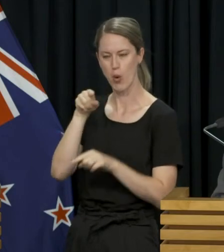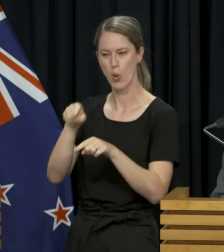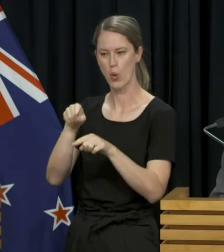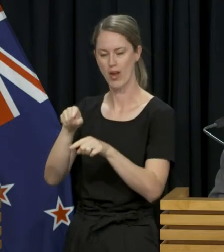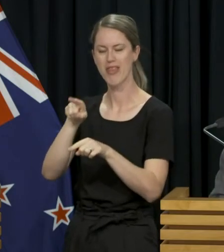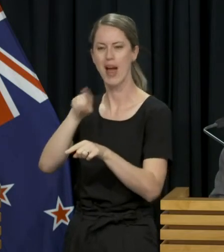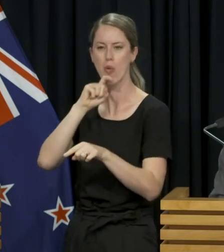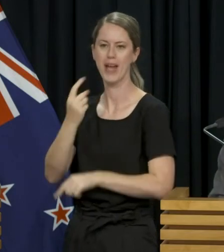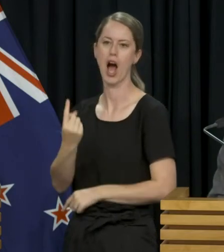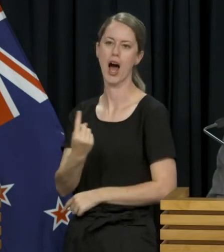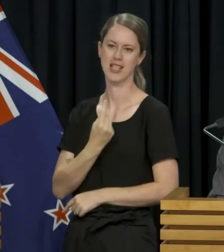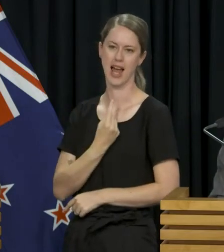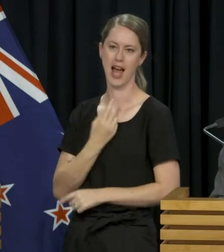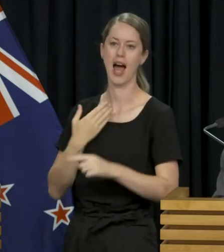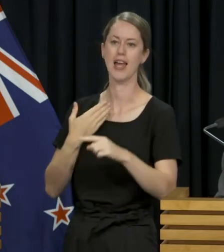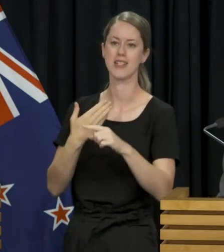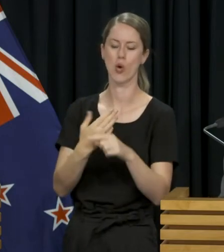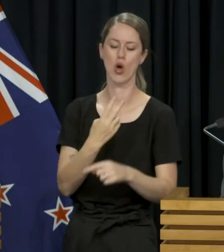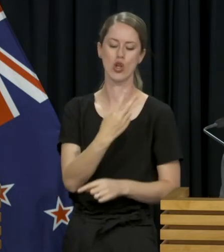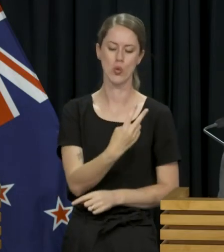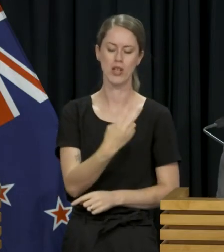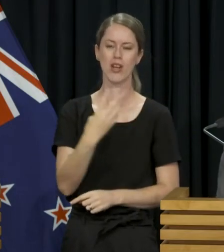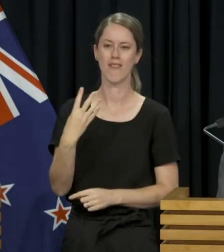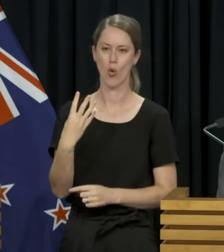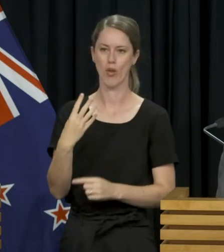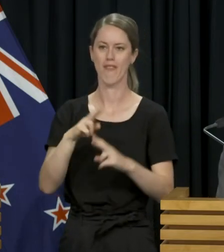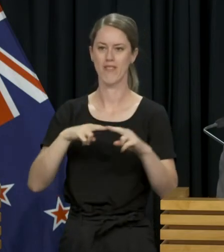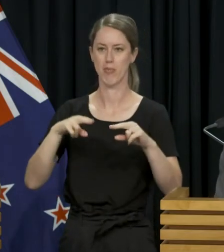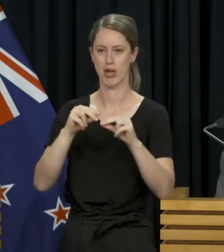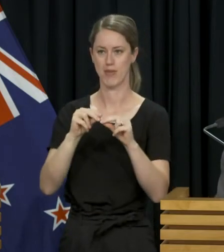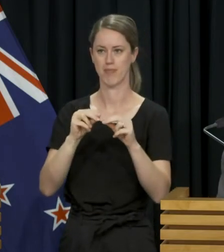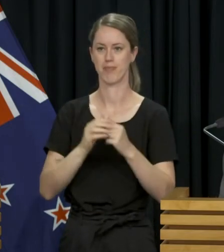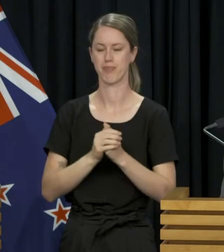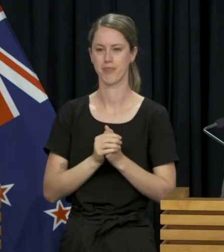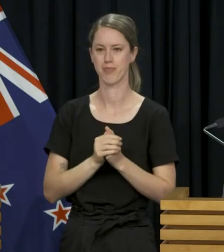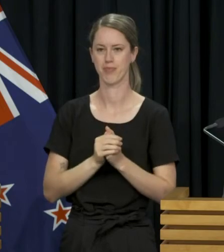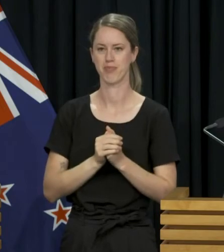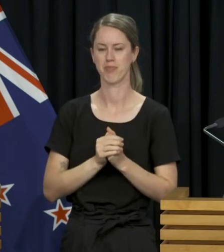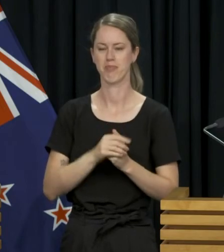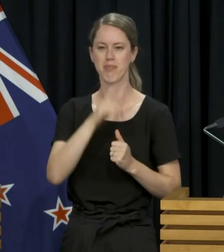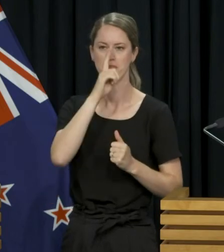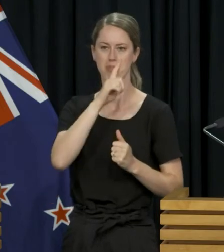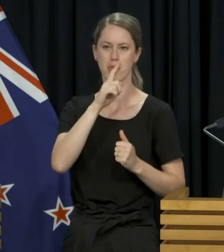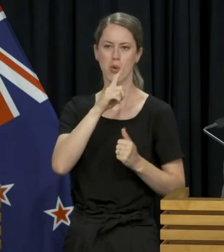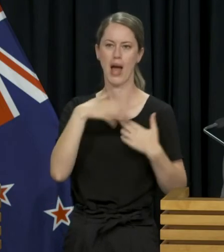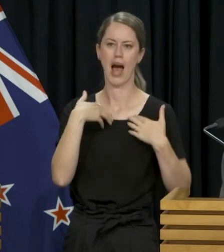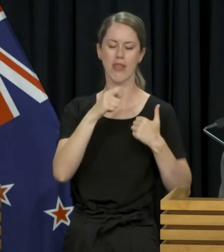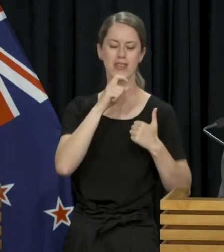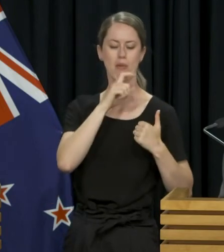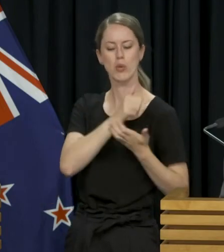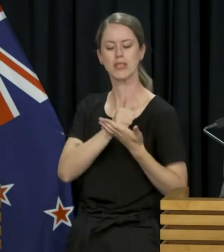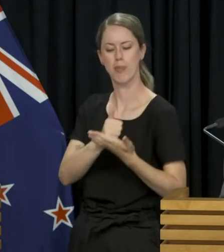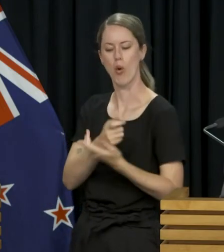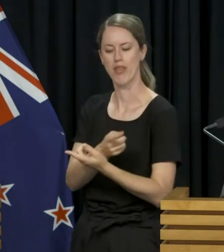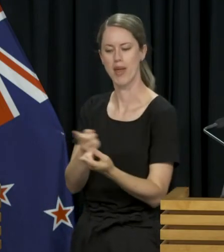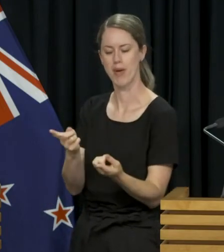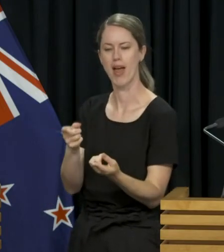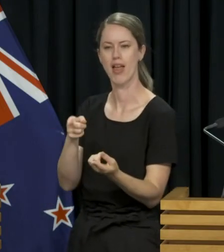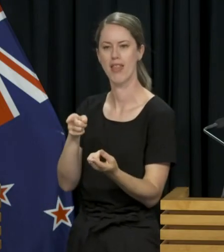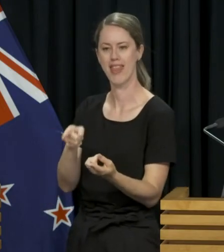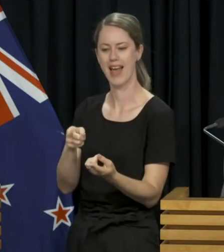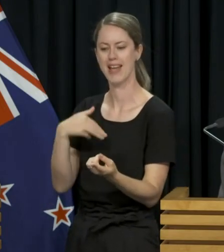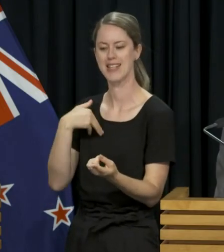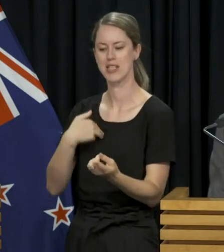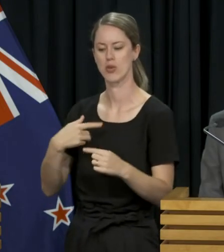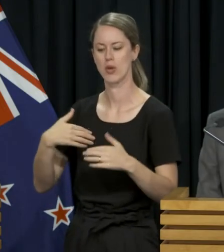in self-isolation till the 24th of February and are being supported by our public health colleagues in Auckland. They will need to return a